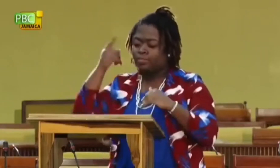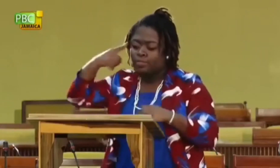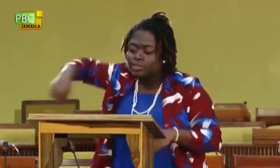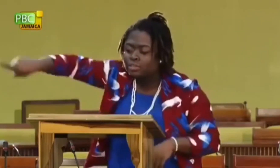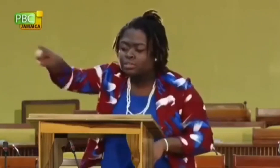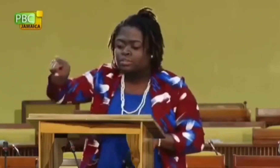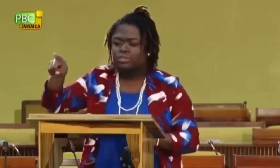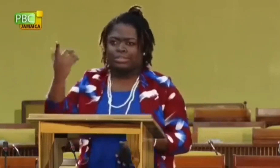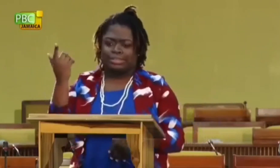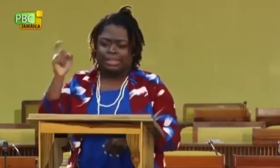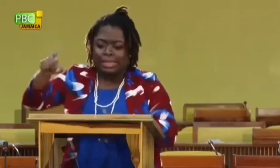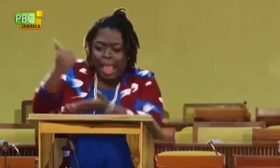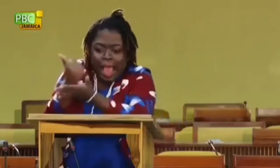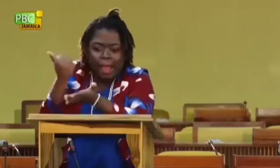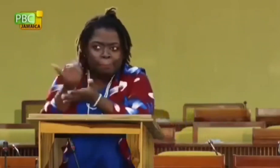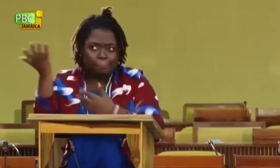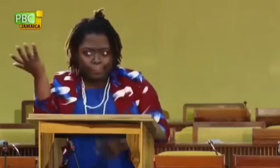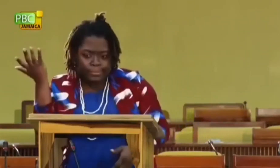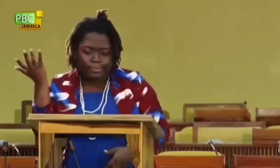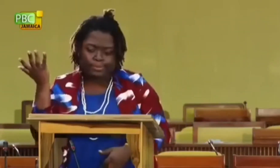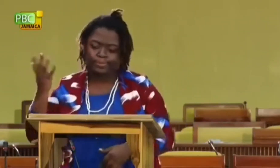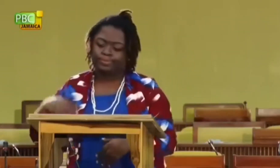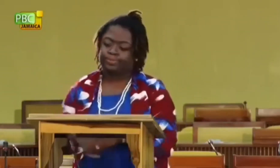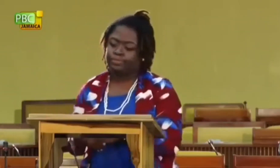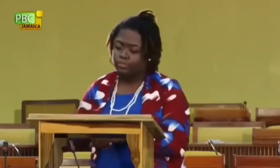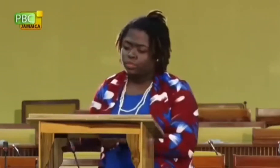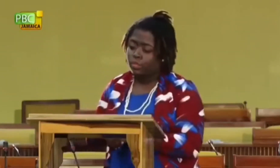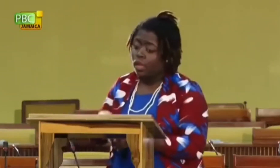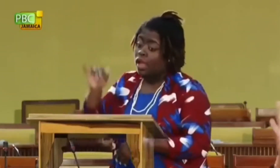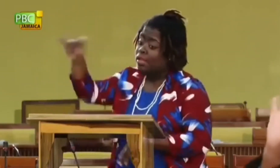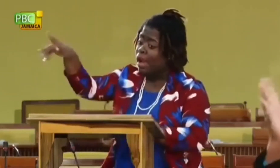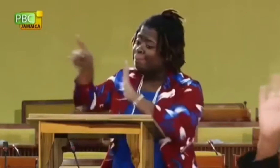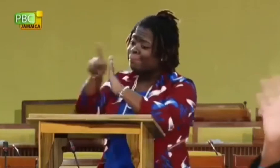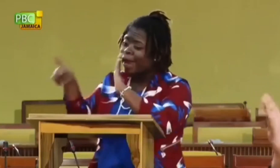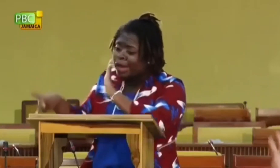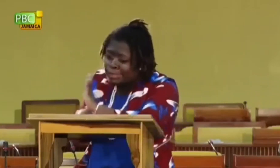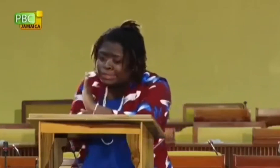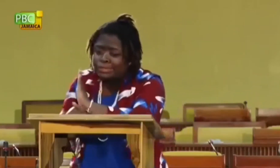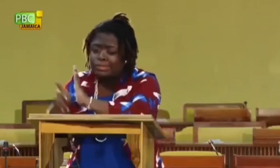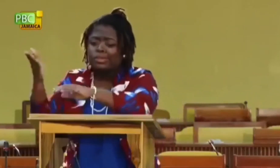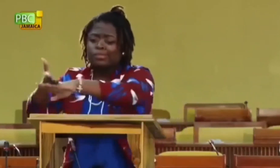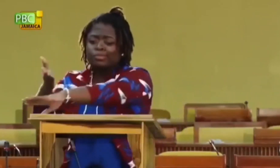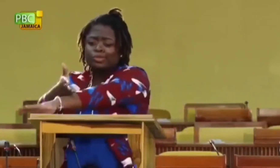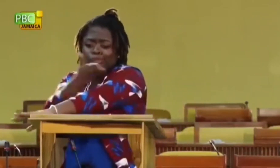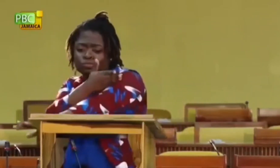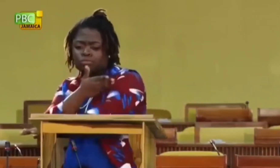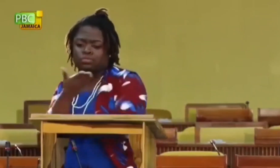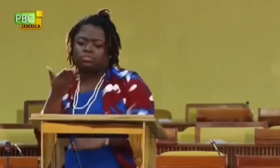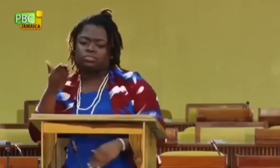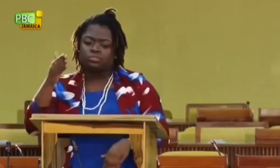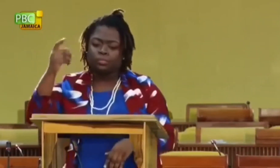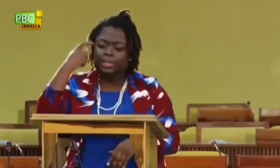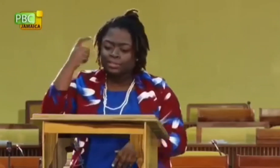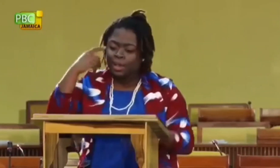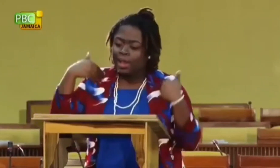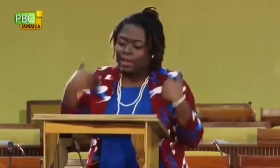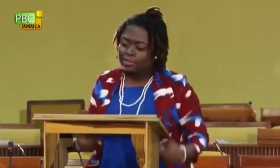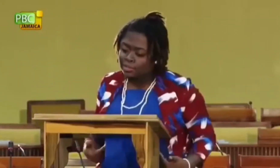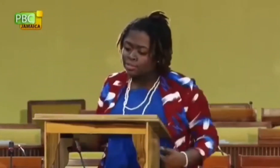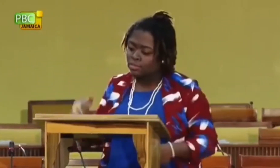when requesting the help they need. This policy will further improve the mental health of